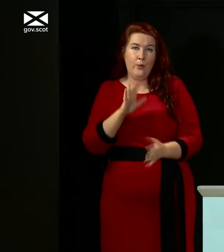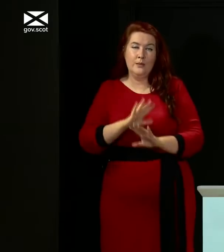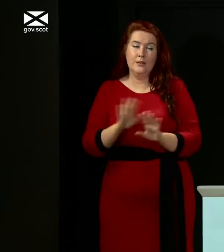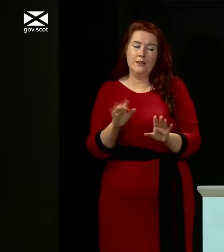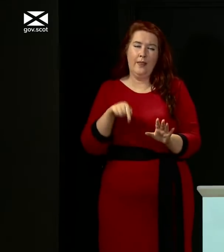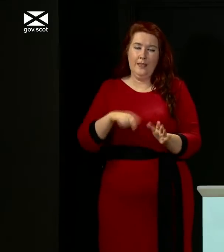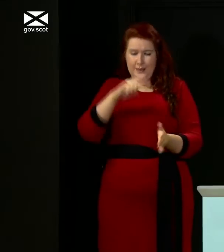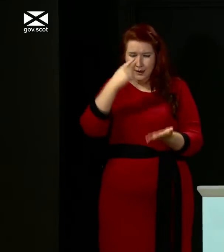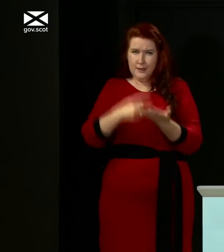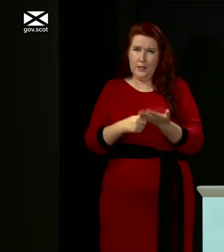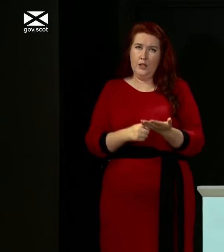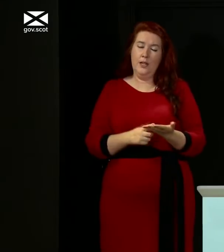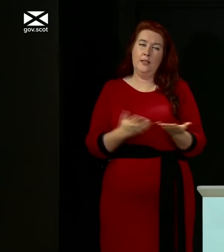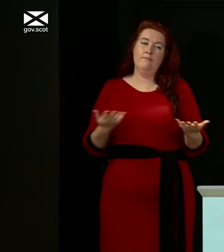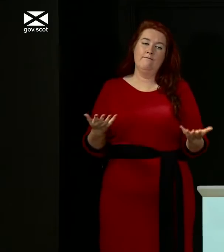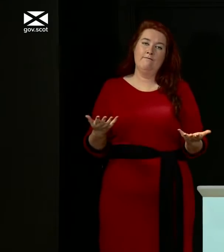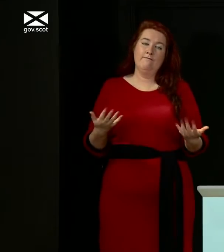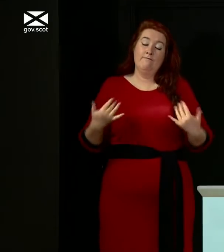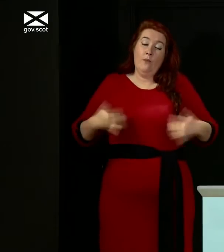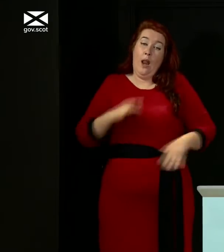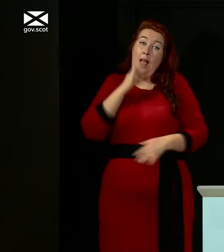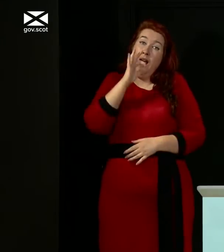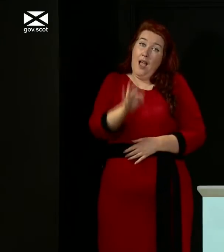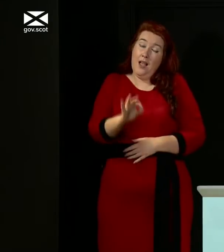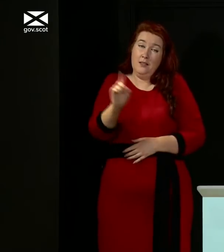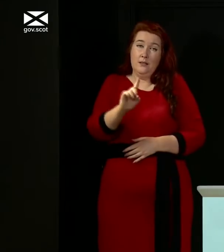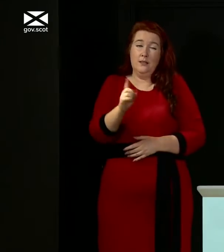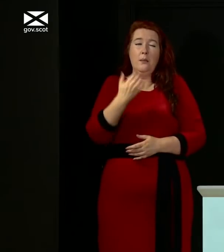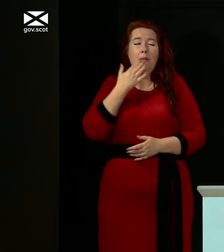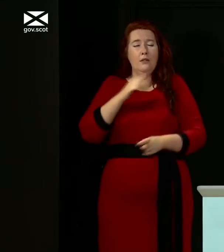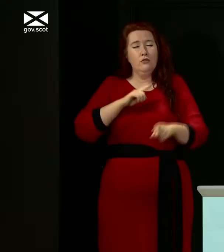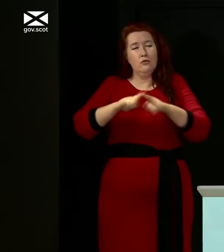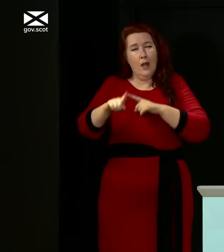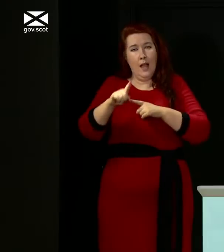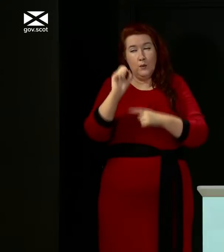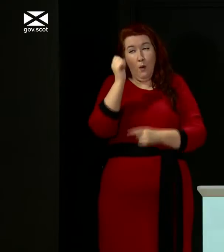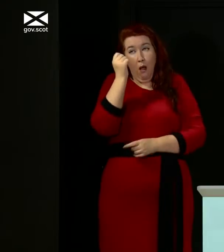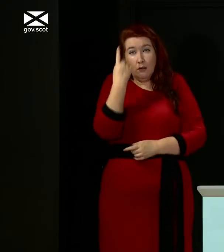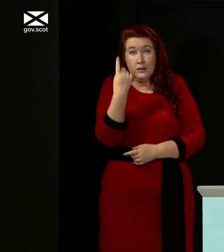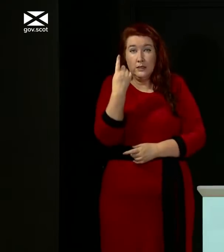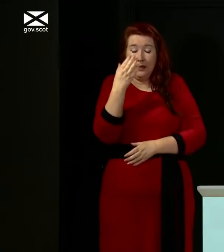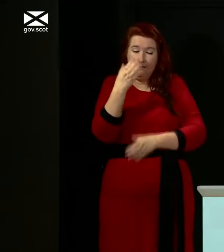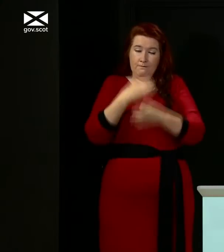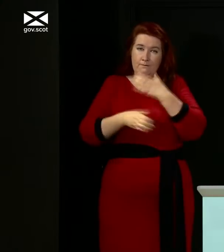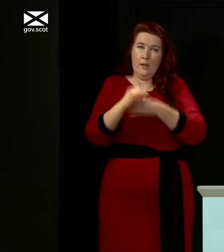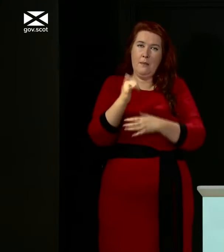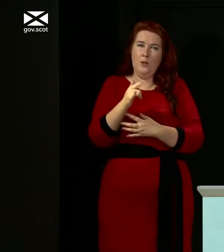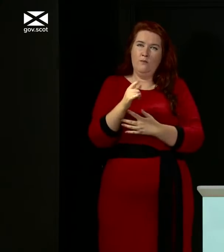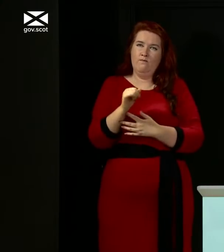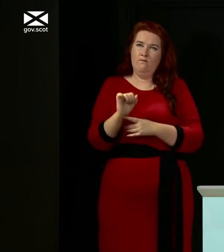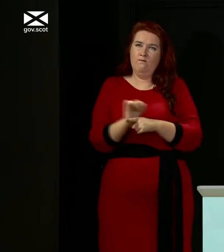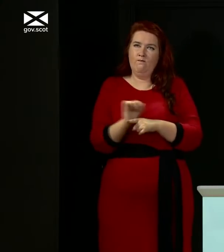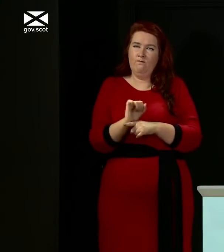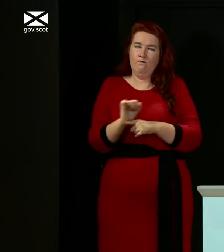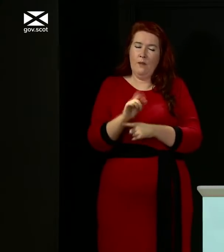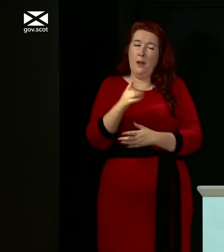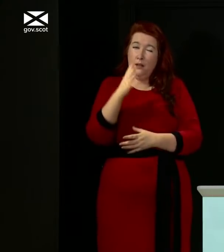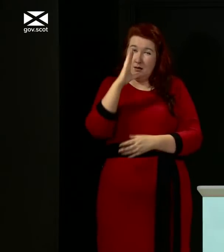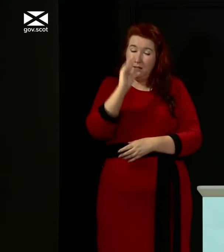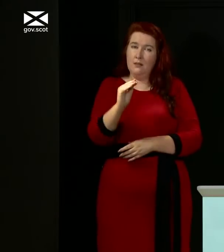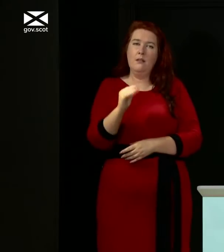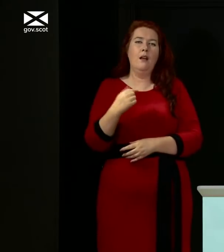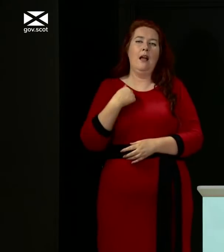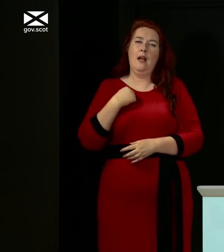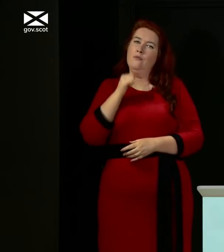take in this context right now. All I would ask people to understand, even if they do it quite reluctantly, is that none of this has been